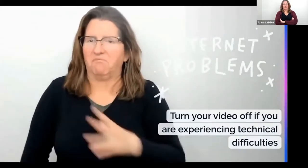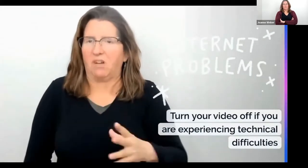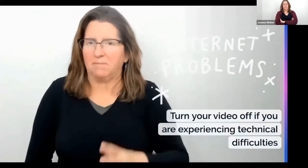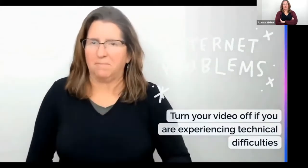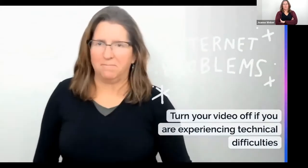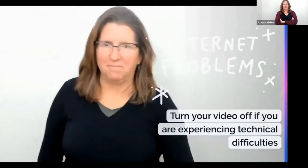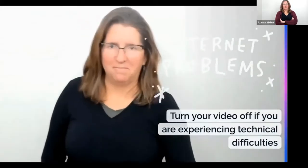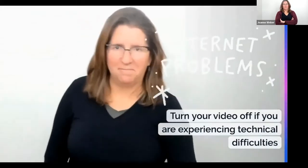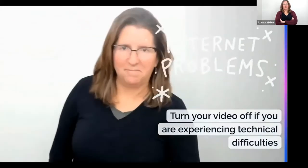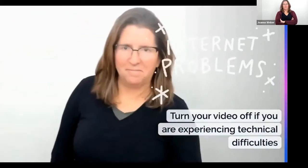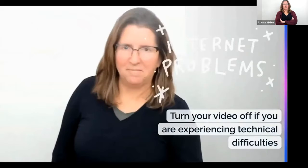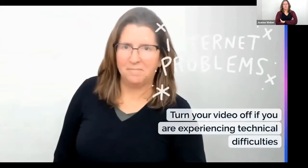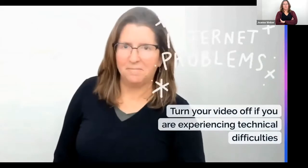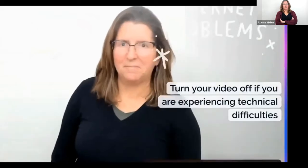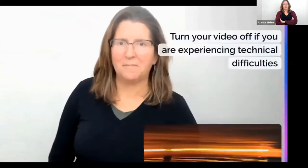video.